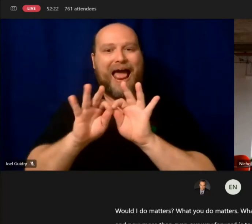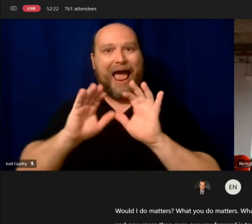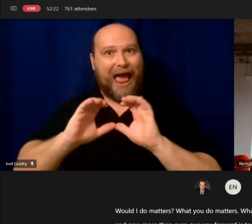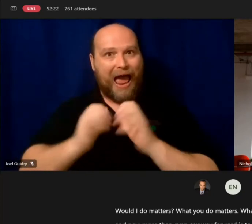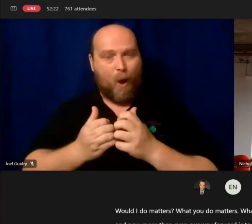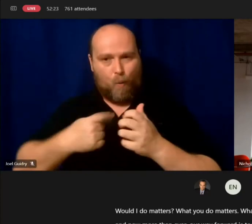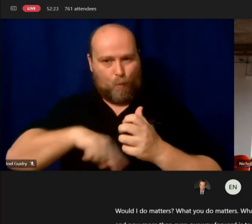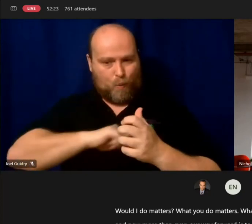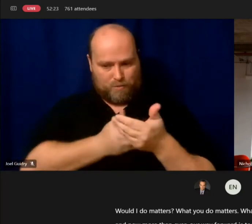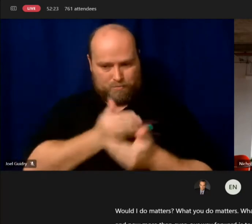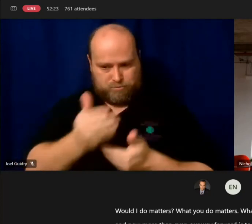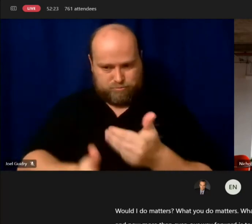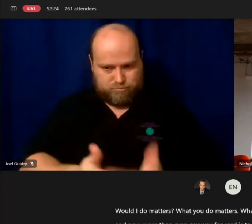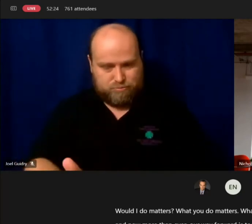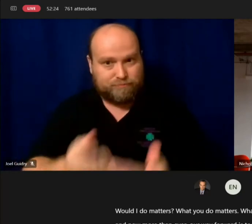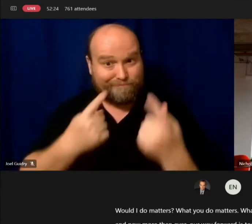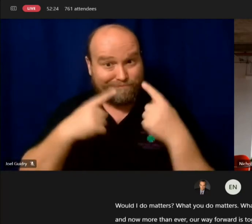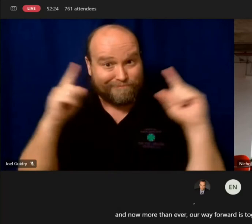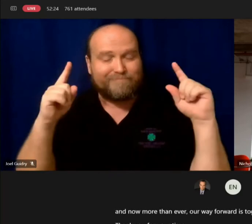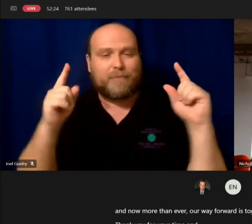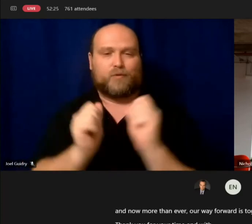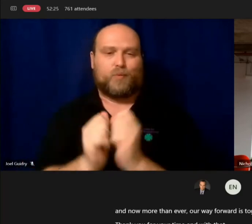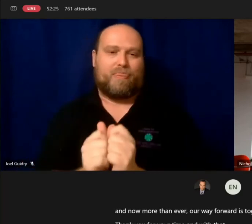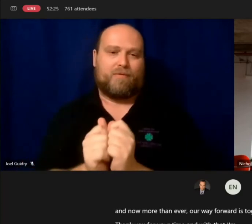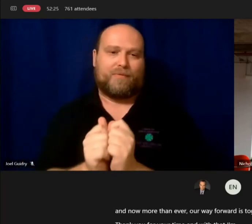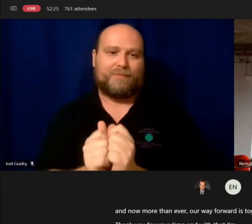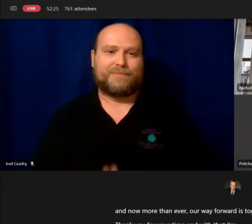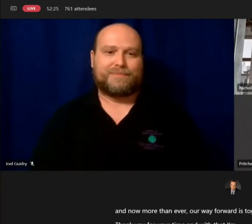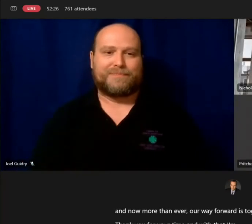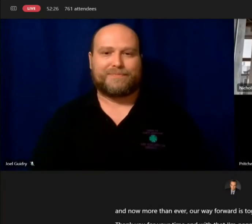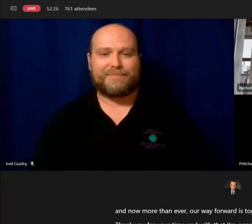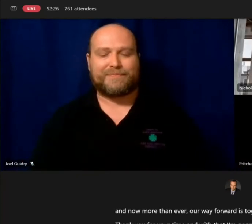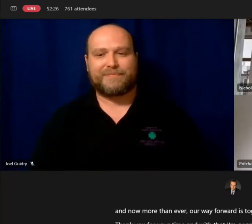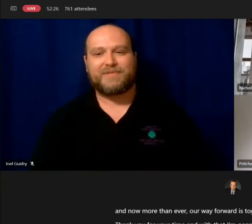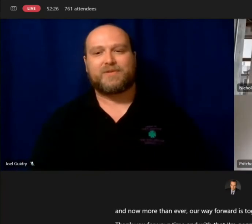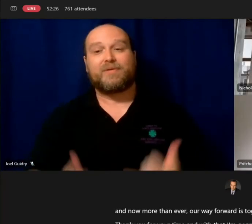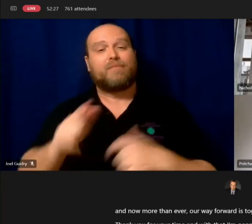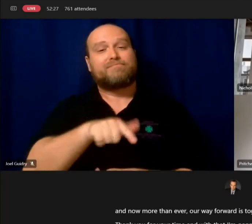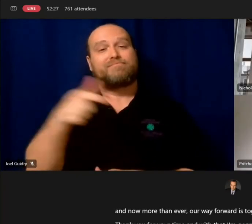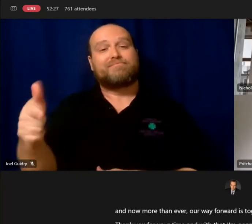you for your time. And with that, I'm going to pass it over to Dr. Pritchett.